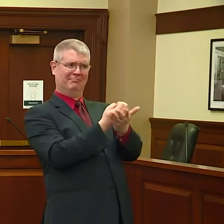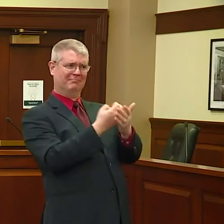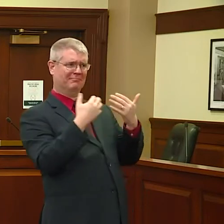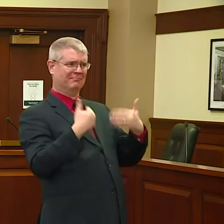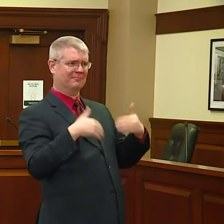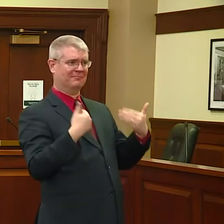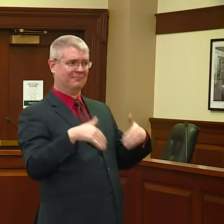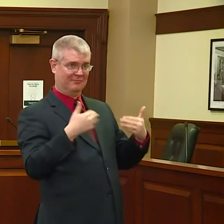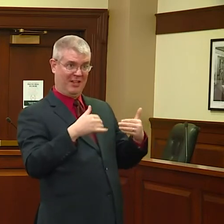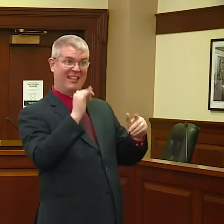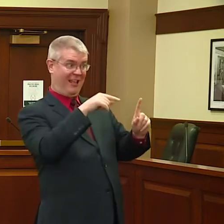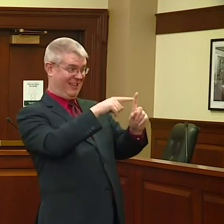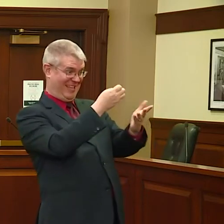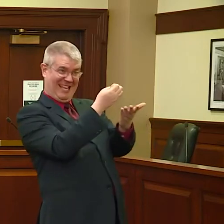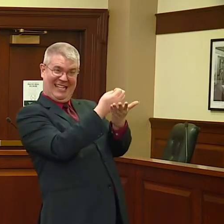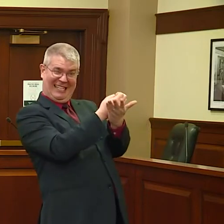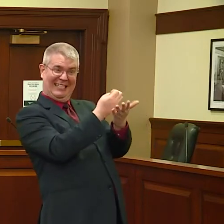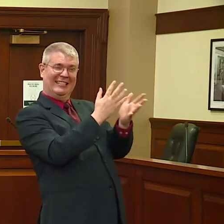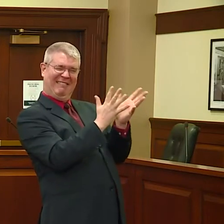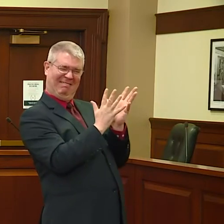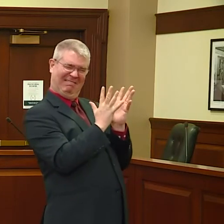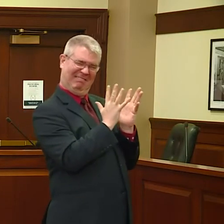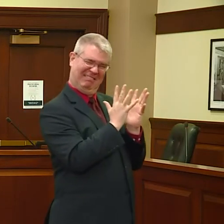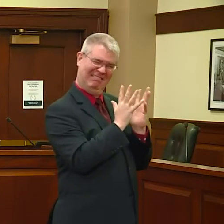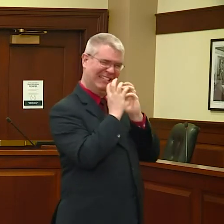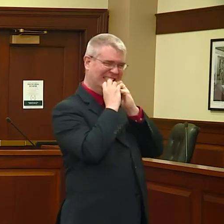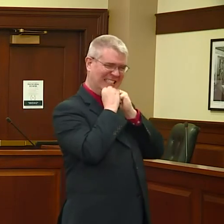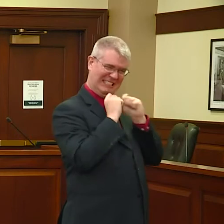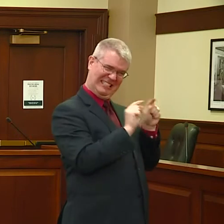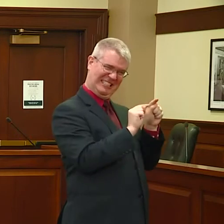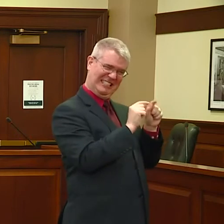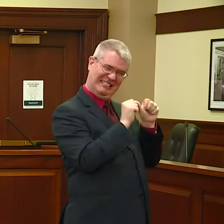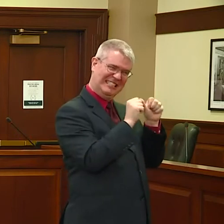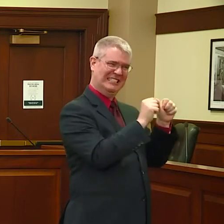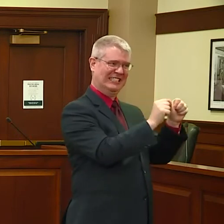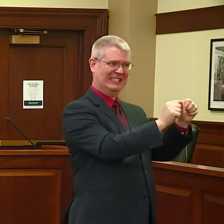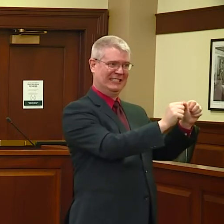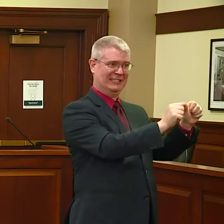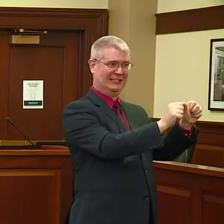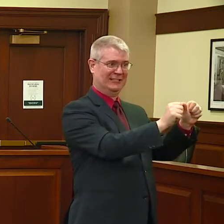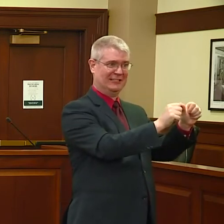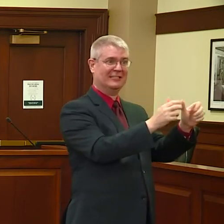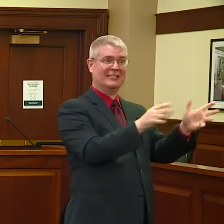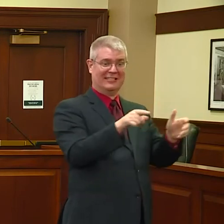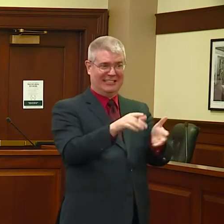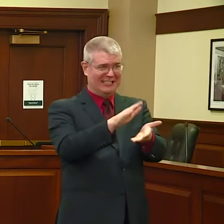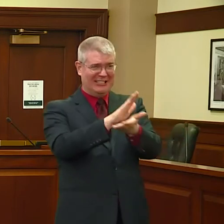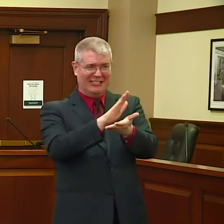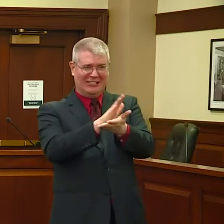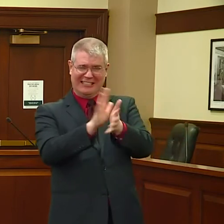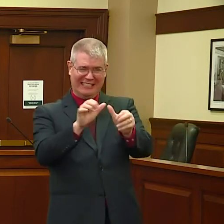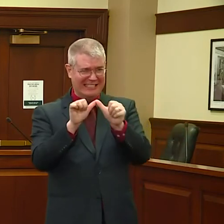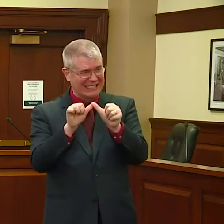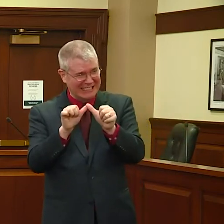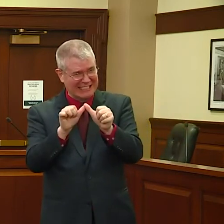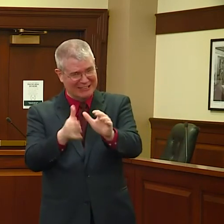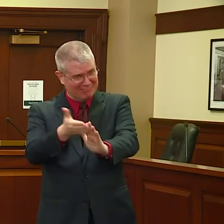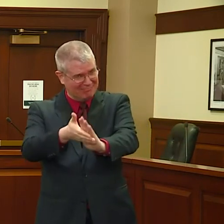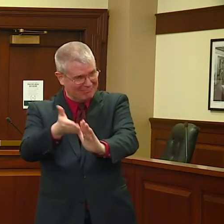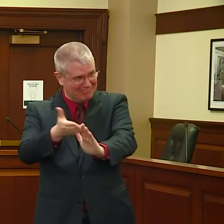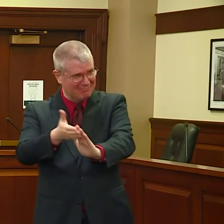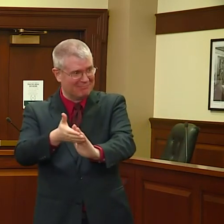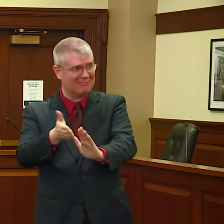to engage in the economy and propel our state forward with even more prosperity. Our